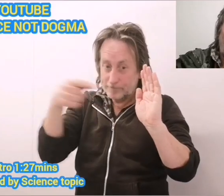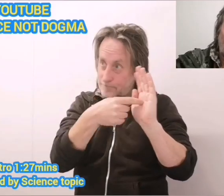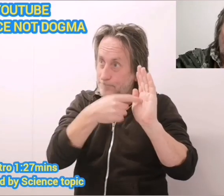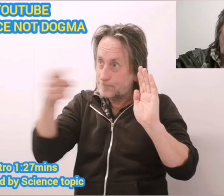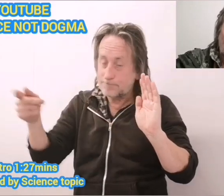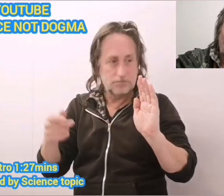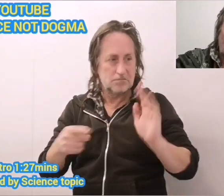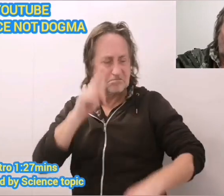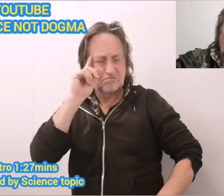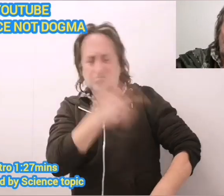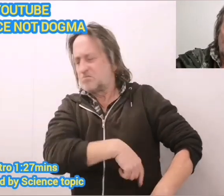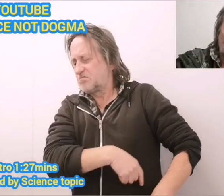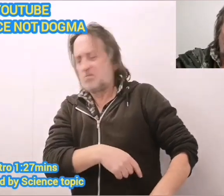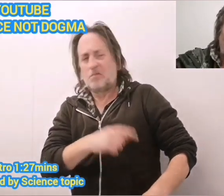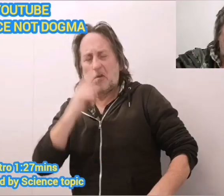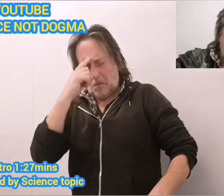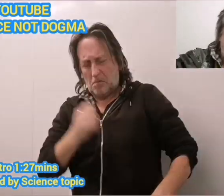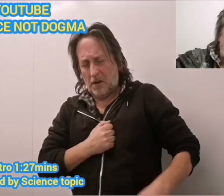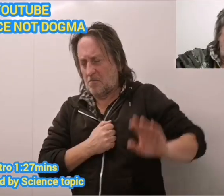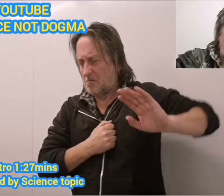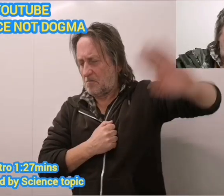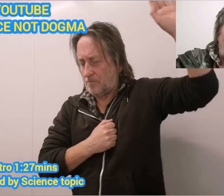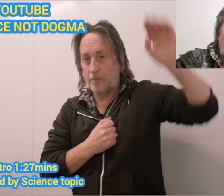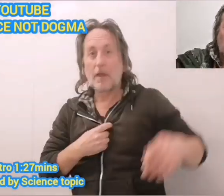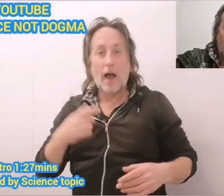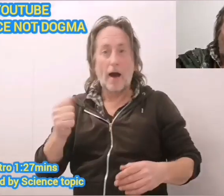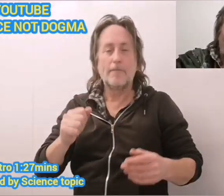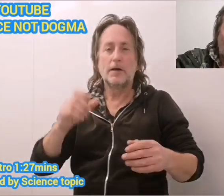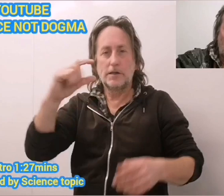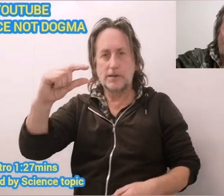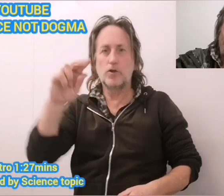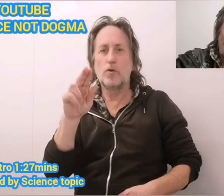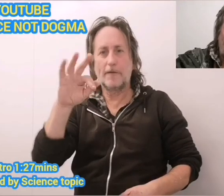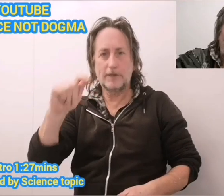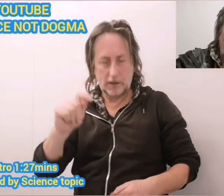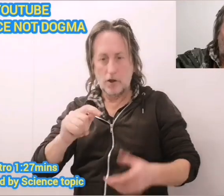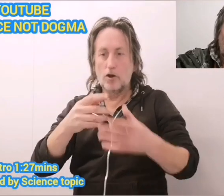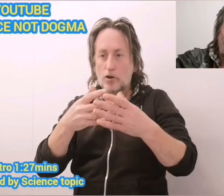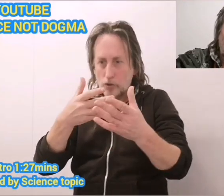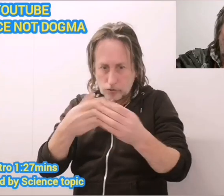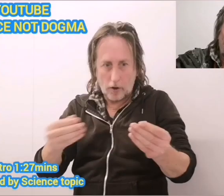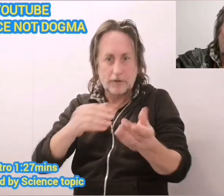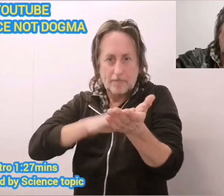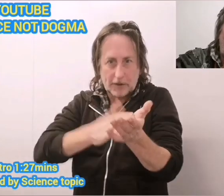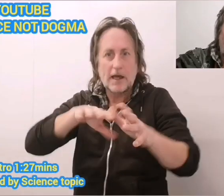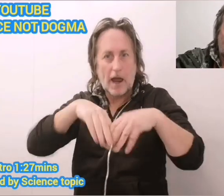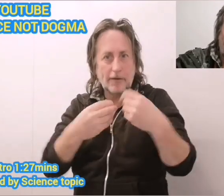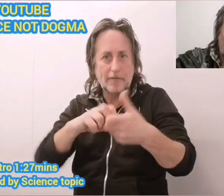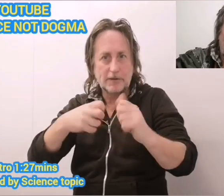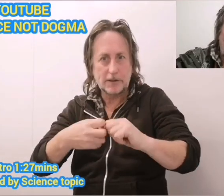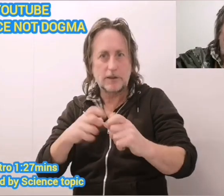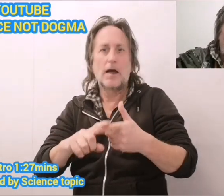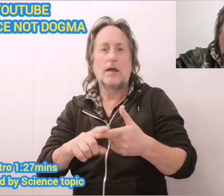against what they have become embedded in believing. And I solved a grand unified field theory from it, which solves and fixes